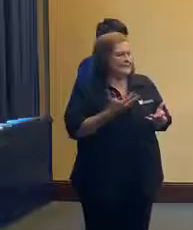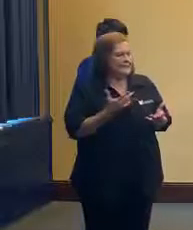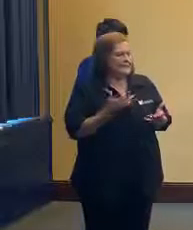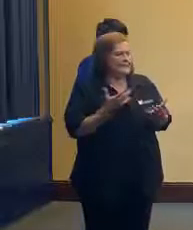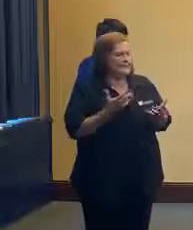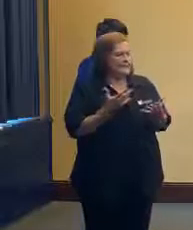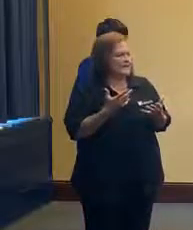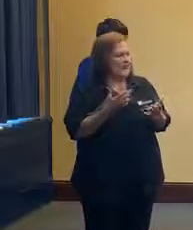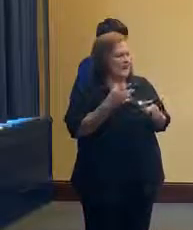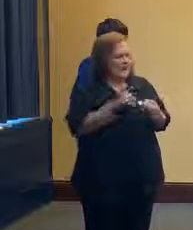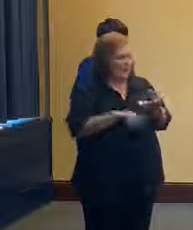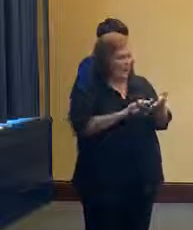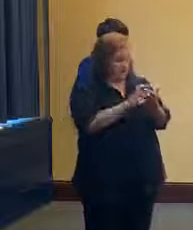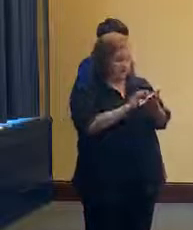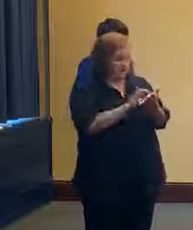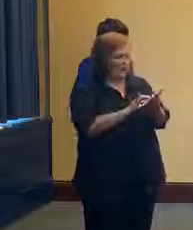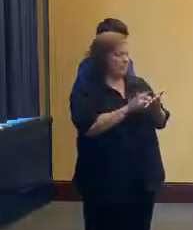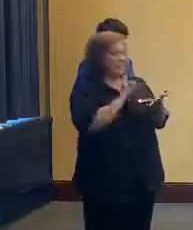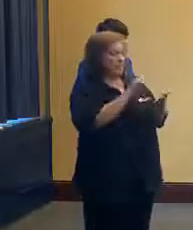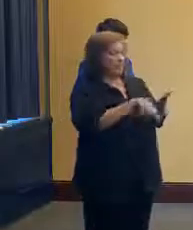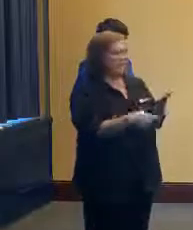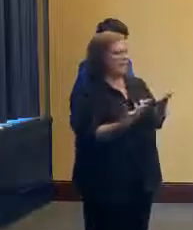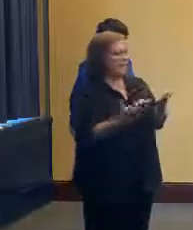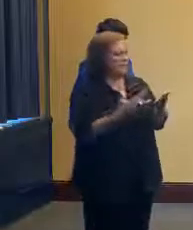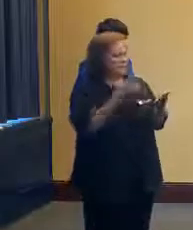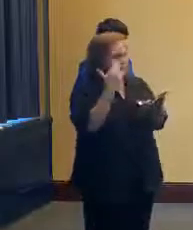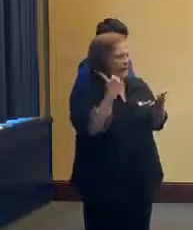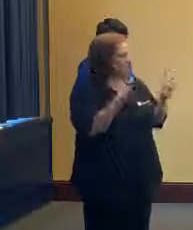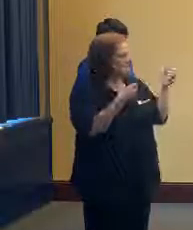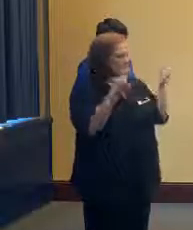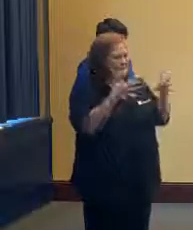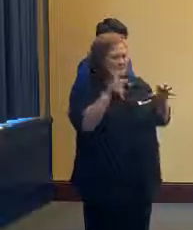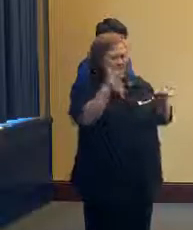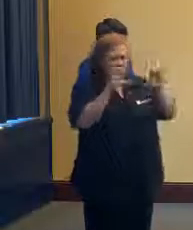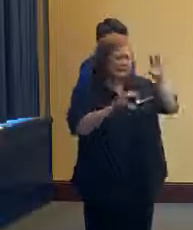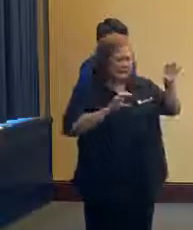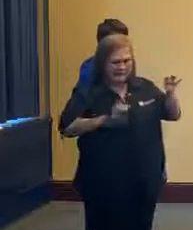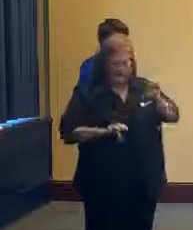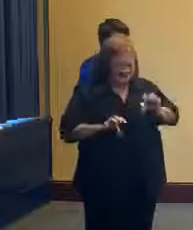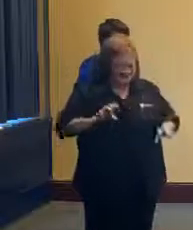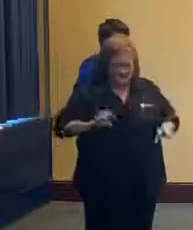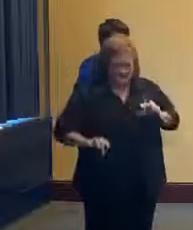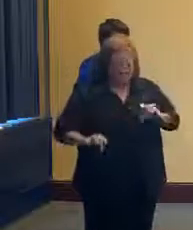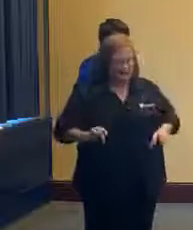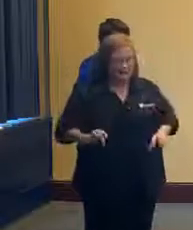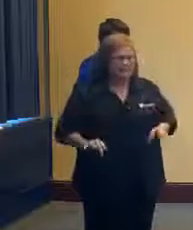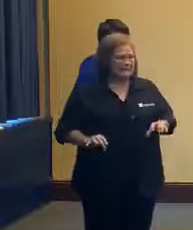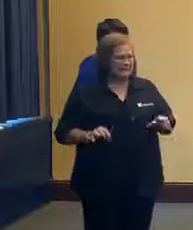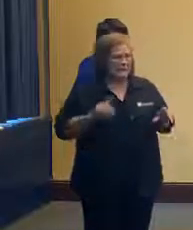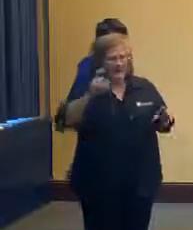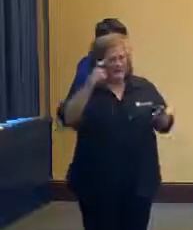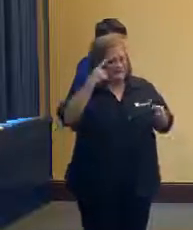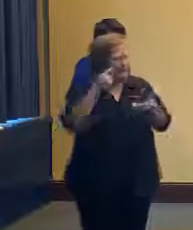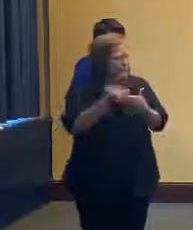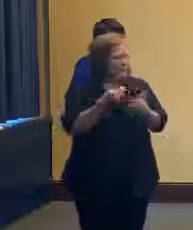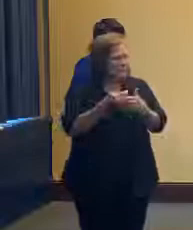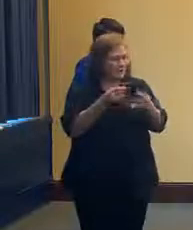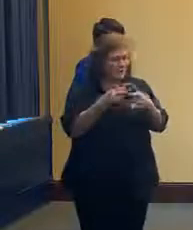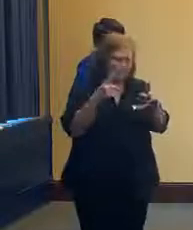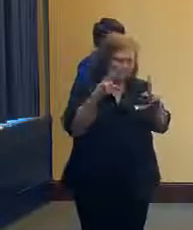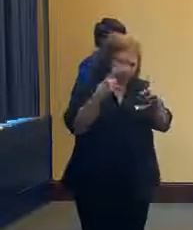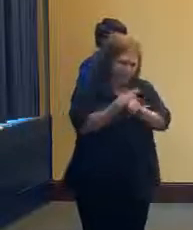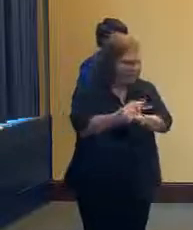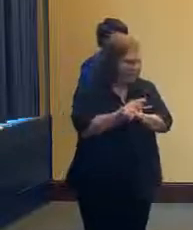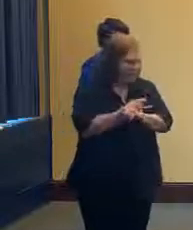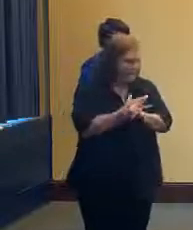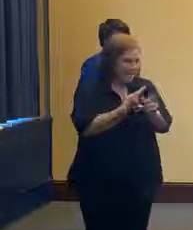you can't just pull out a calculator and explain the answer, because it has so many moving pieces. Unfortunately, government budgets are very complex. I